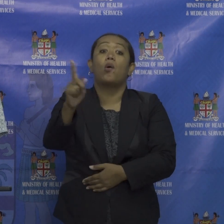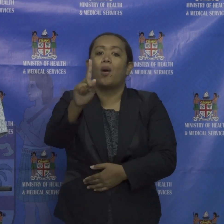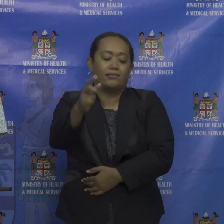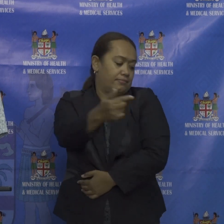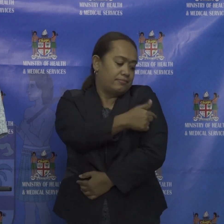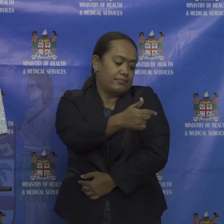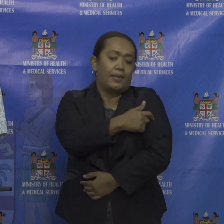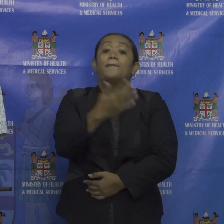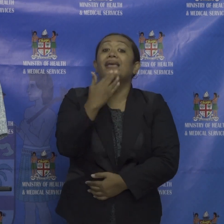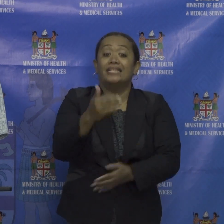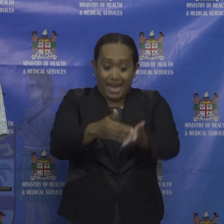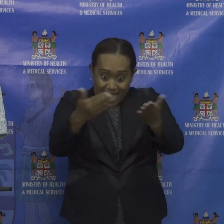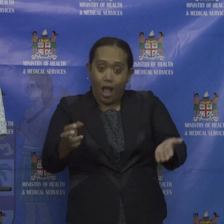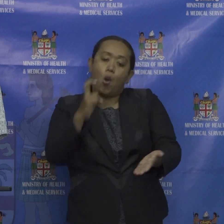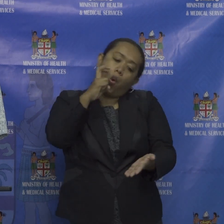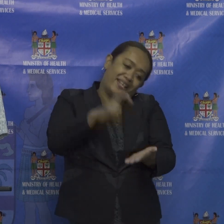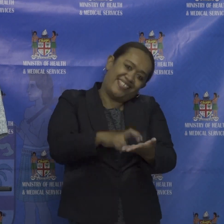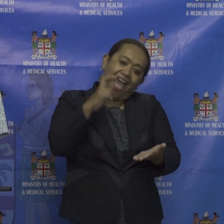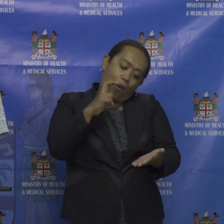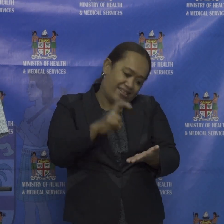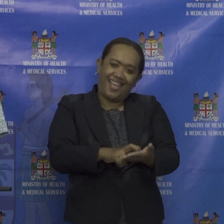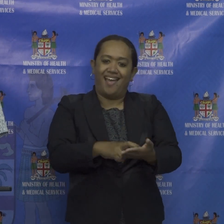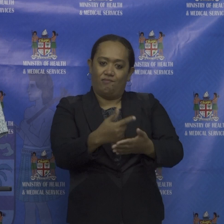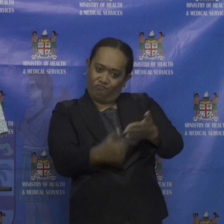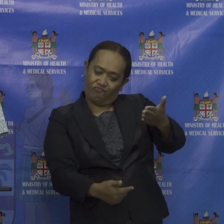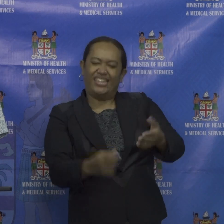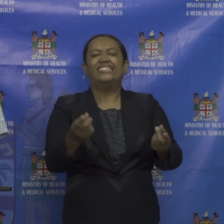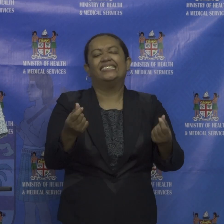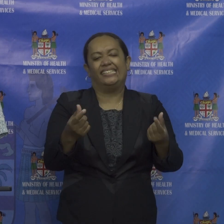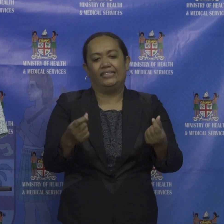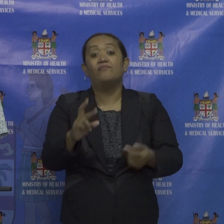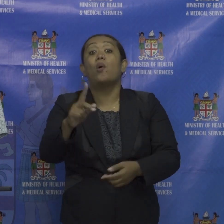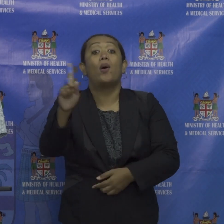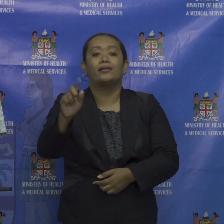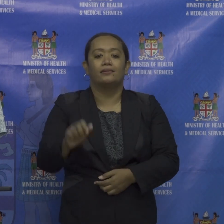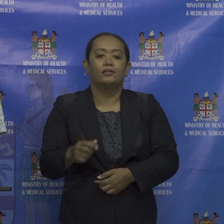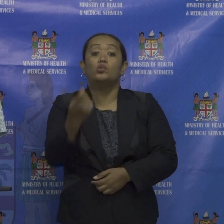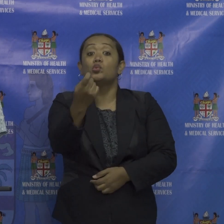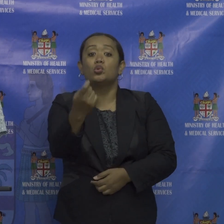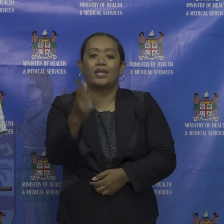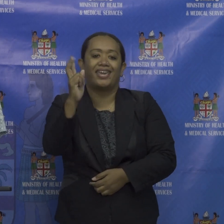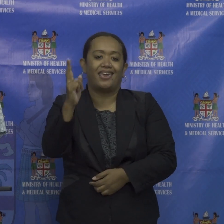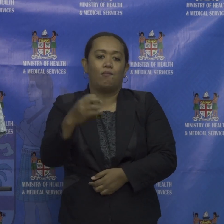Register now so that we have your name, so that when you're called, you can come out and you get your vaccination.